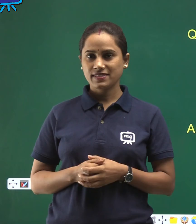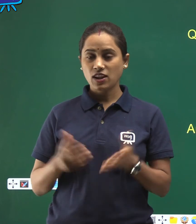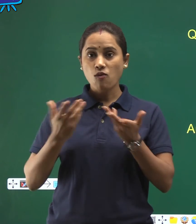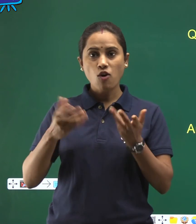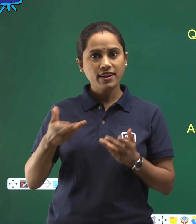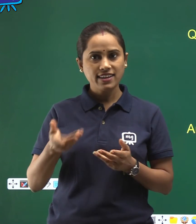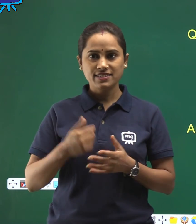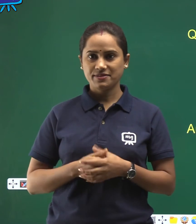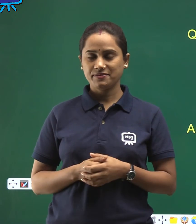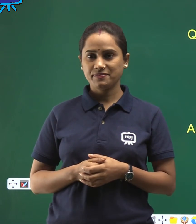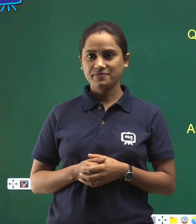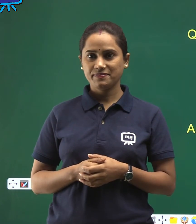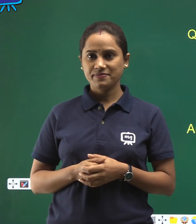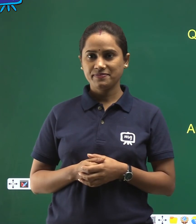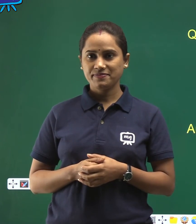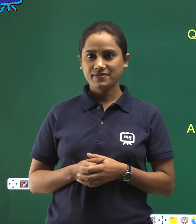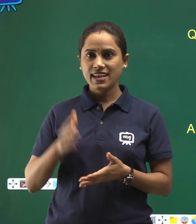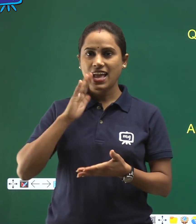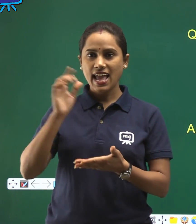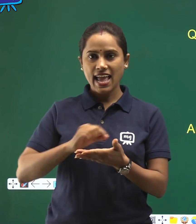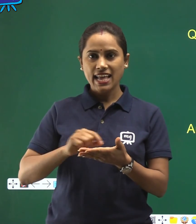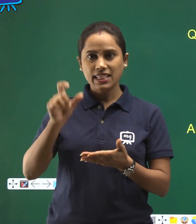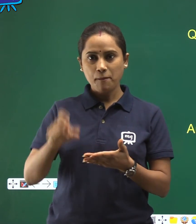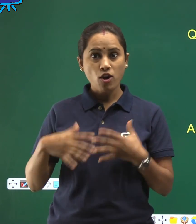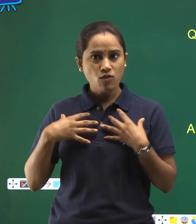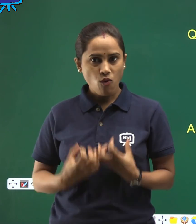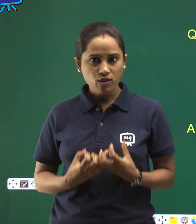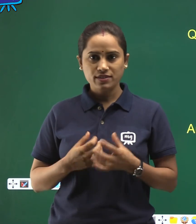What does the poet want